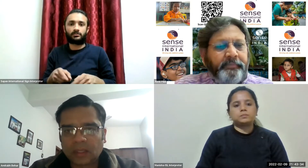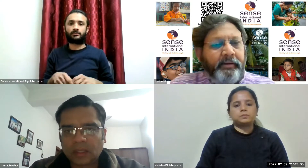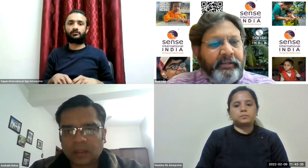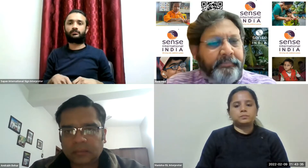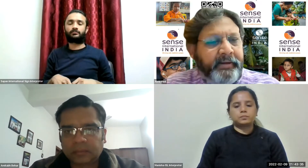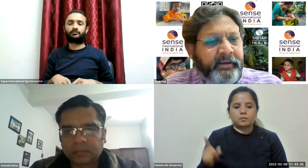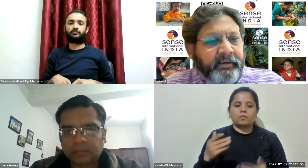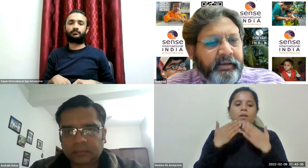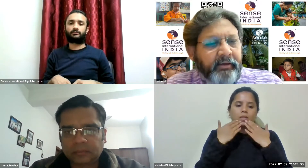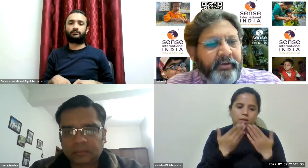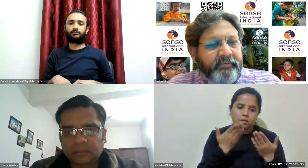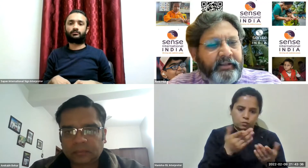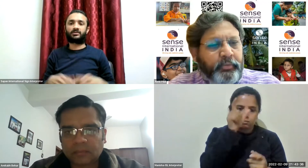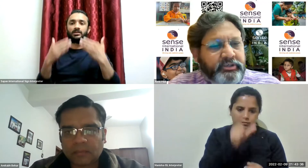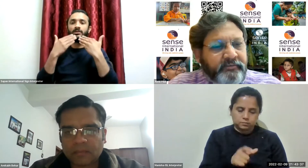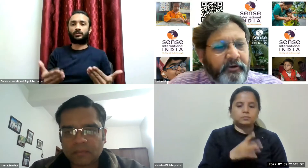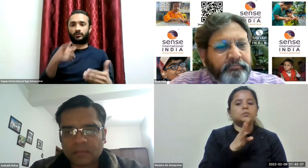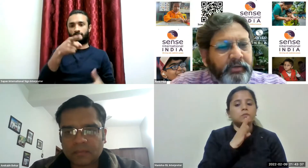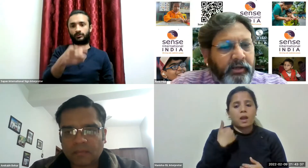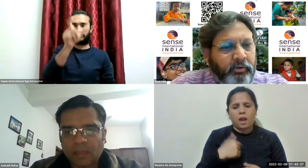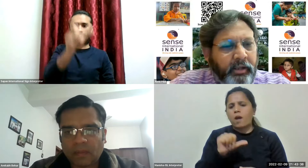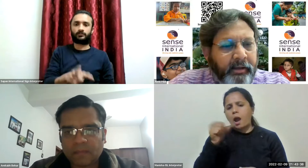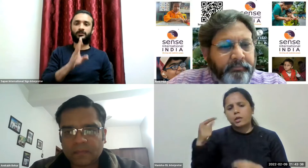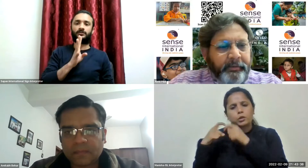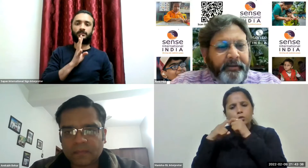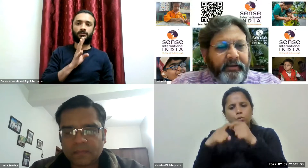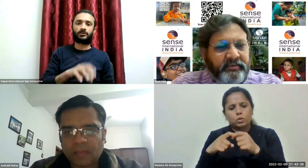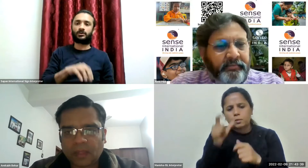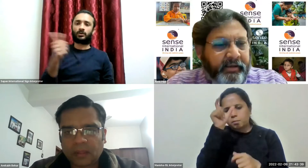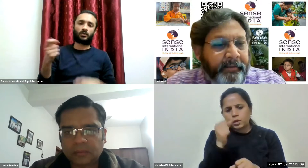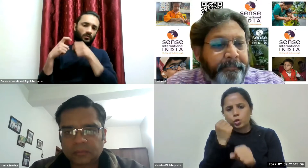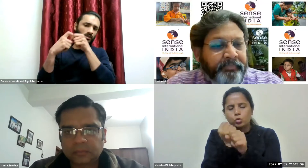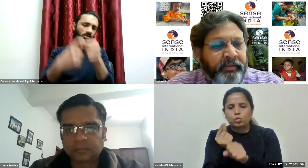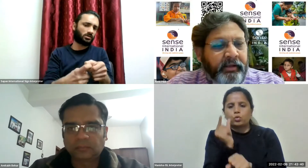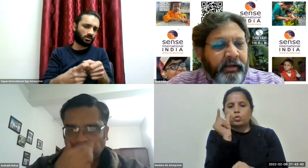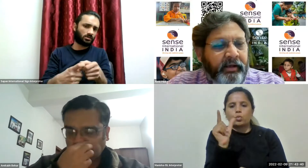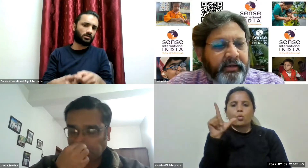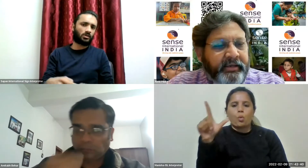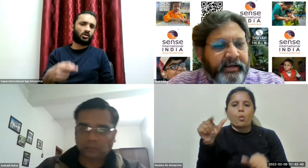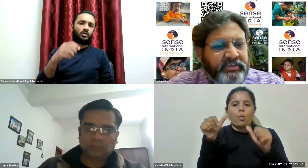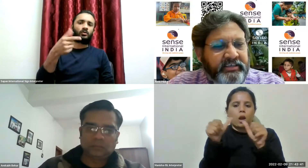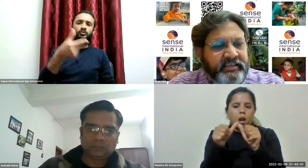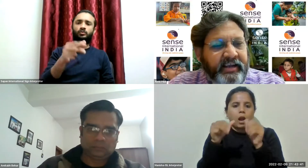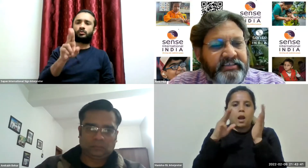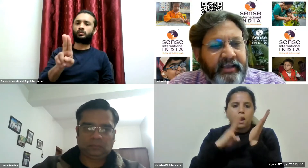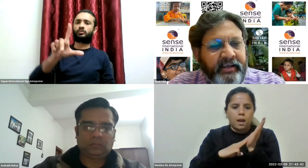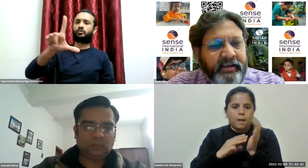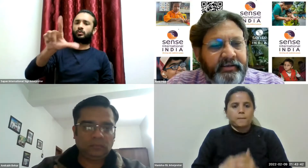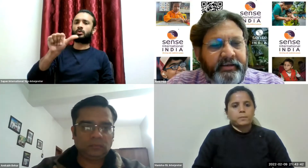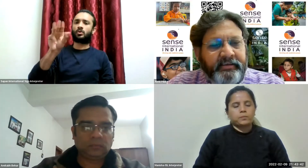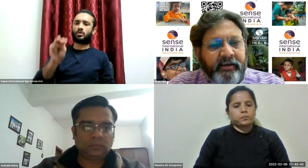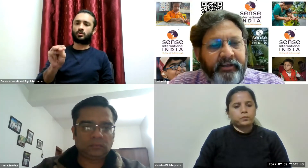Thank you, Amitabh Bhai. We have another question from Ghulam Nabi Nizamani. He asks, is there